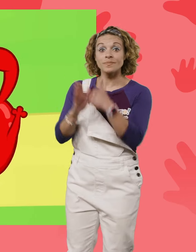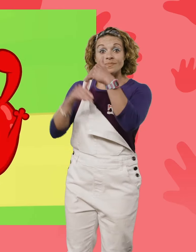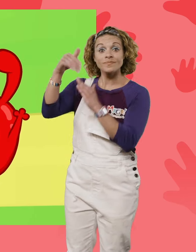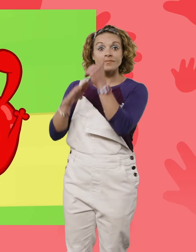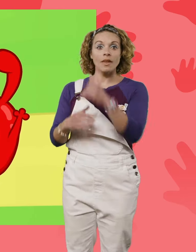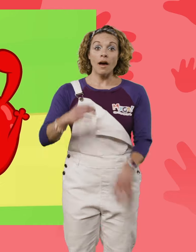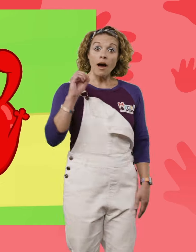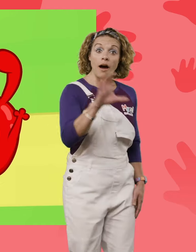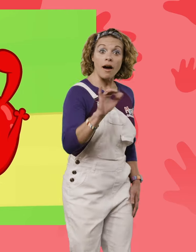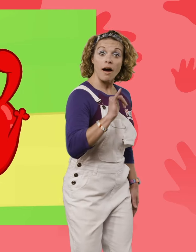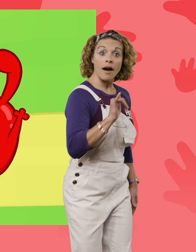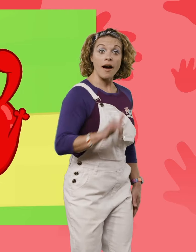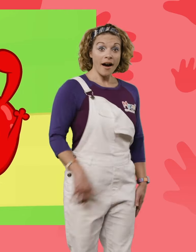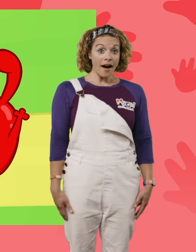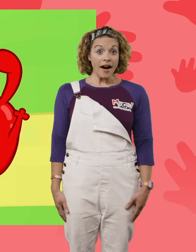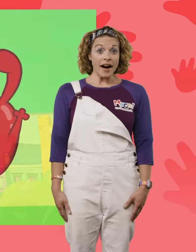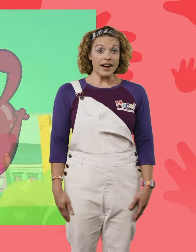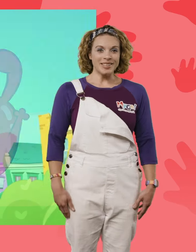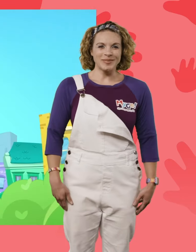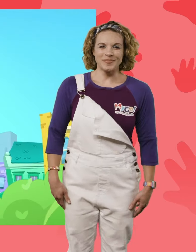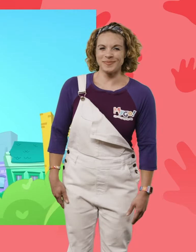When the bear, Orphle too.